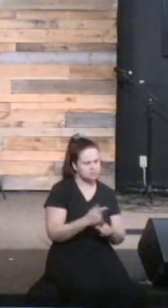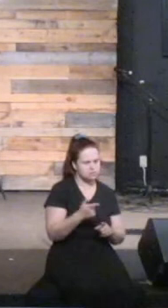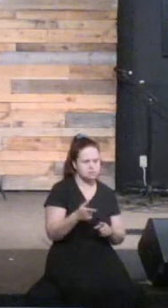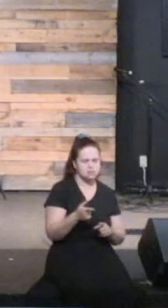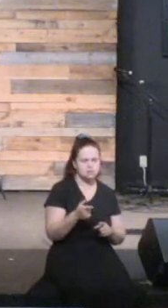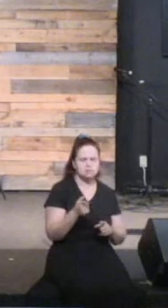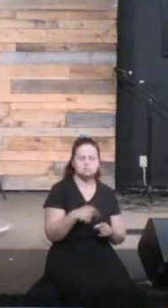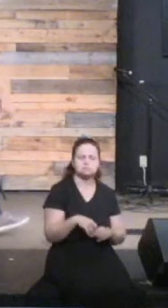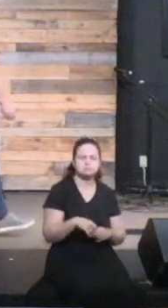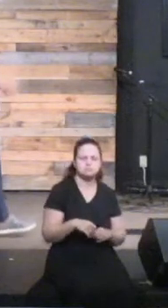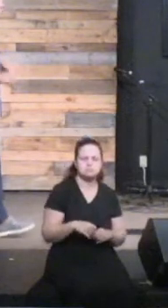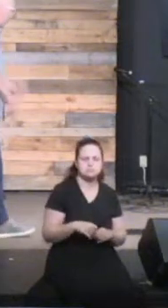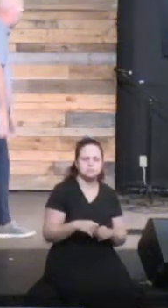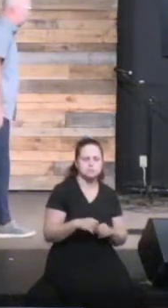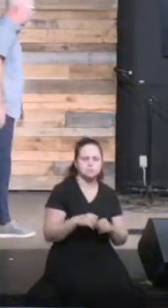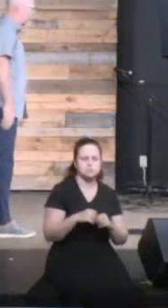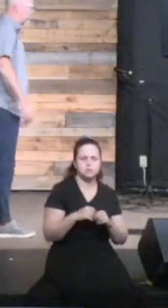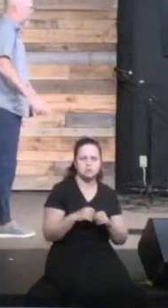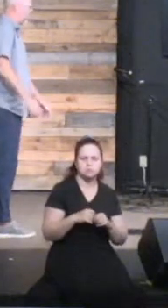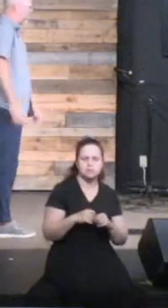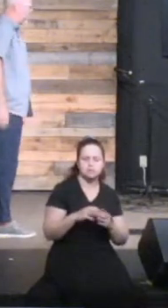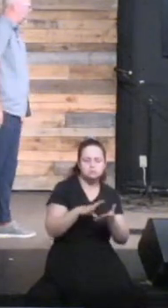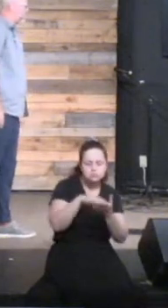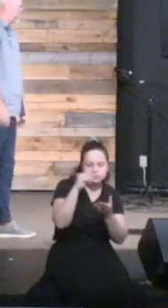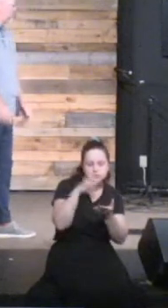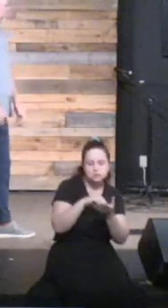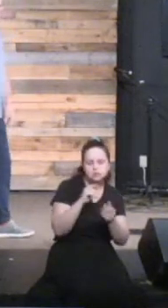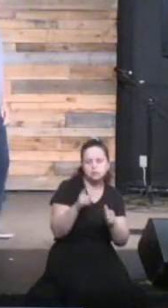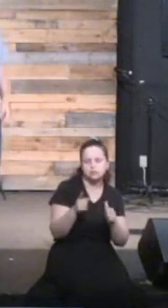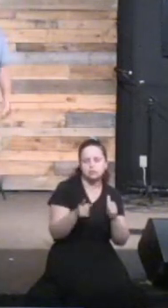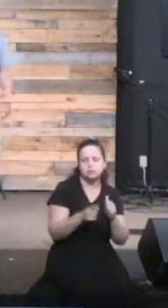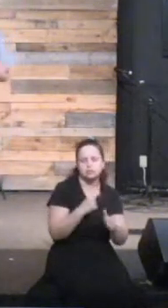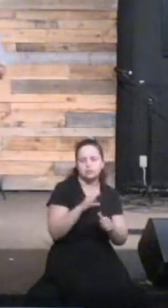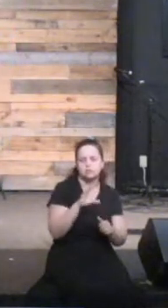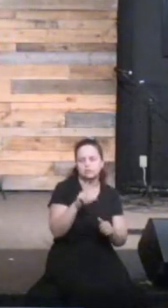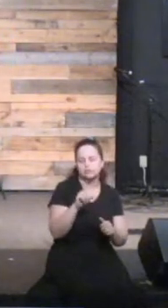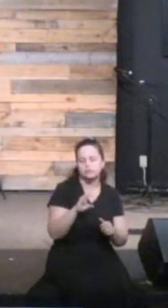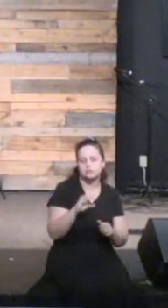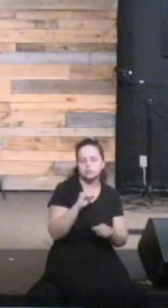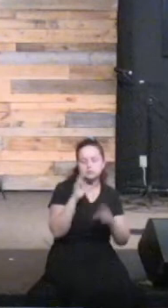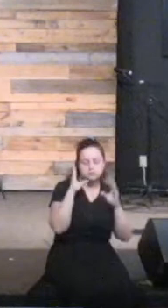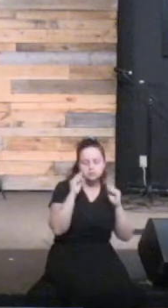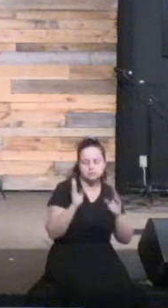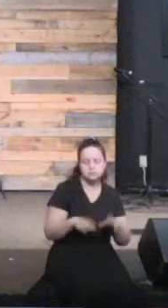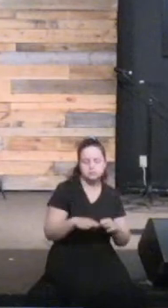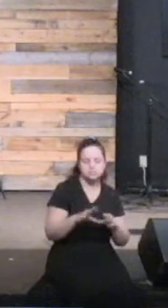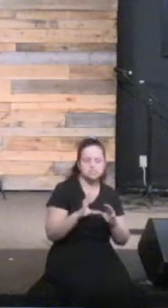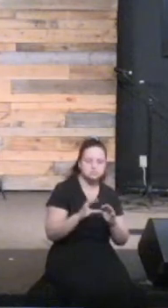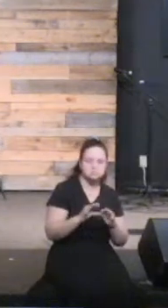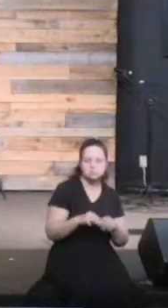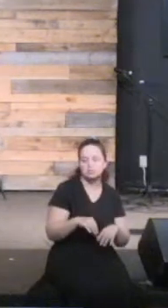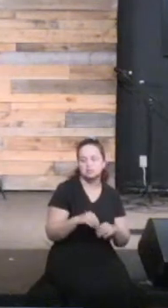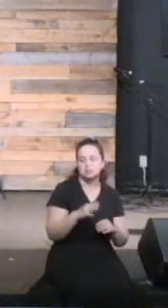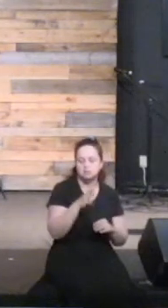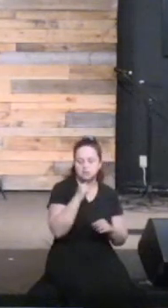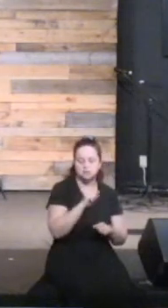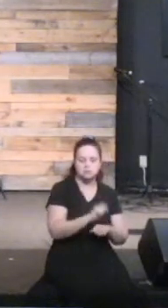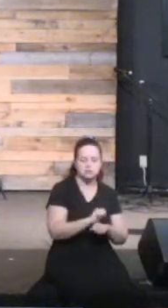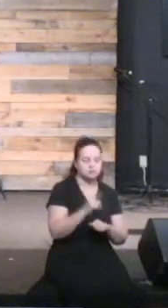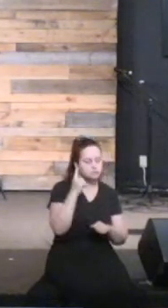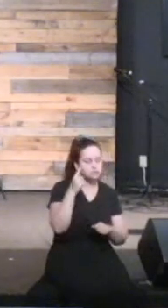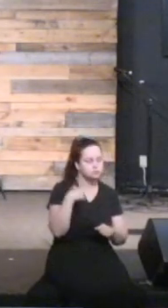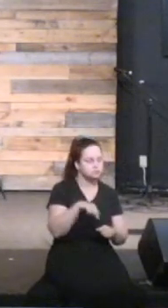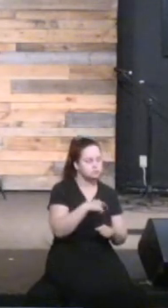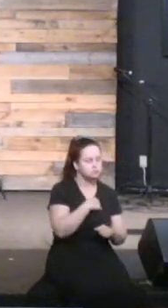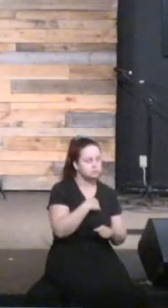interpret the Old Testament for us because Enoch comes as a Breaking